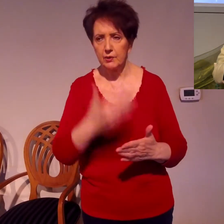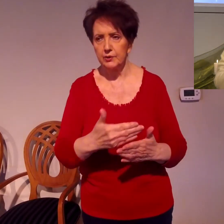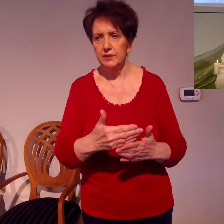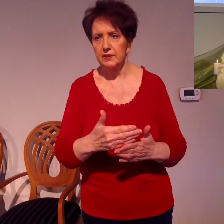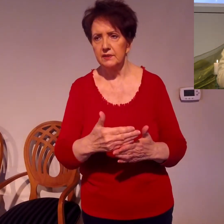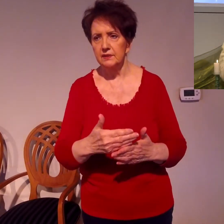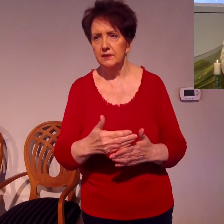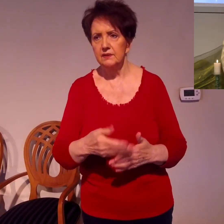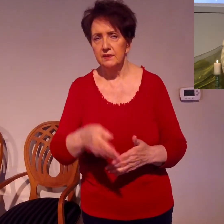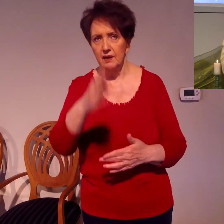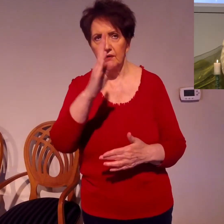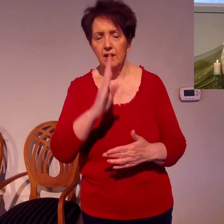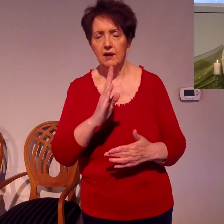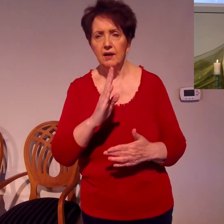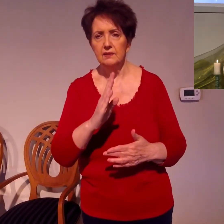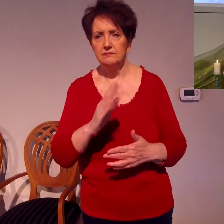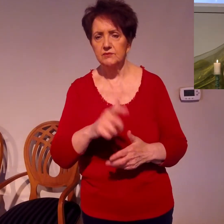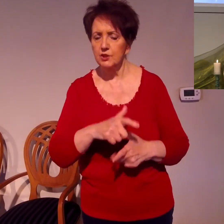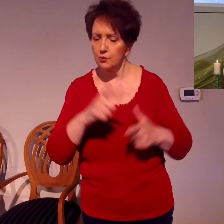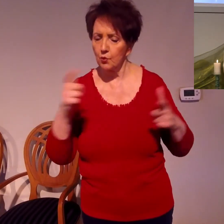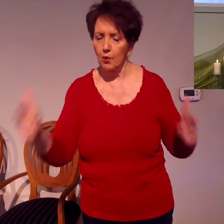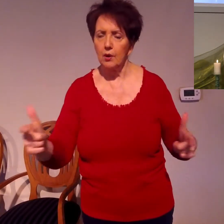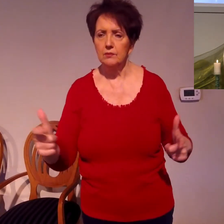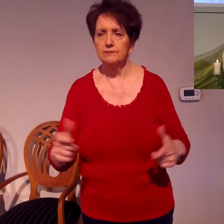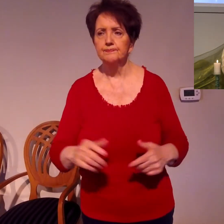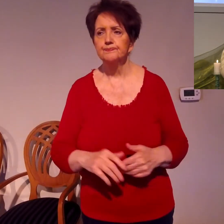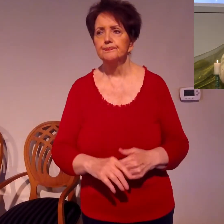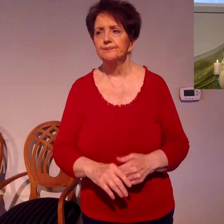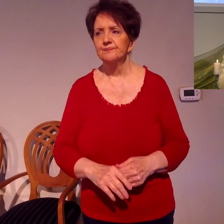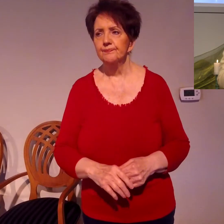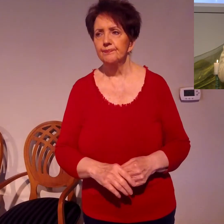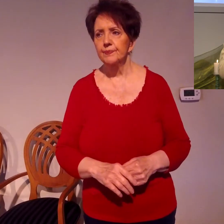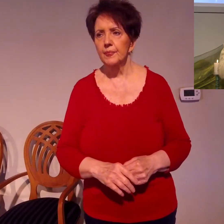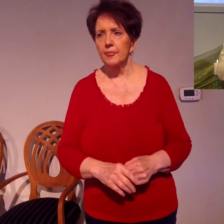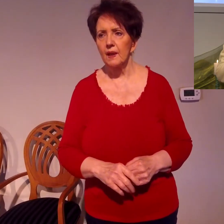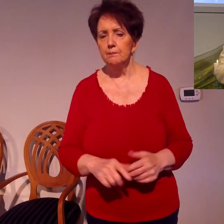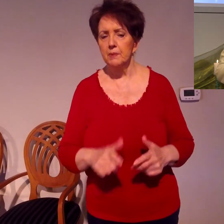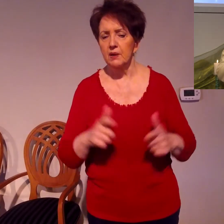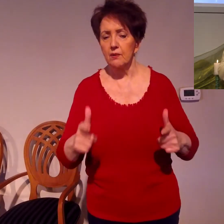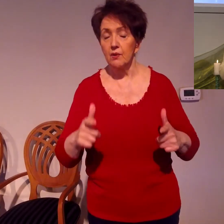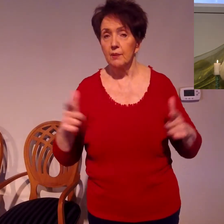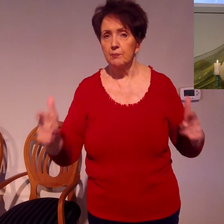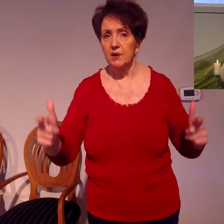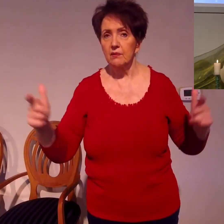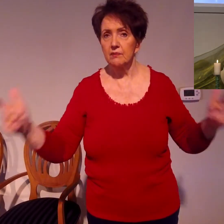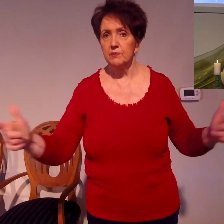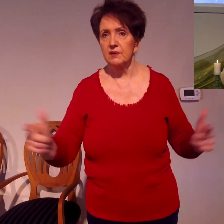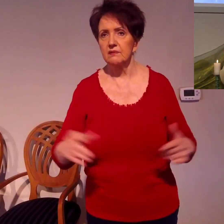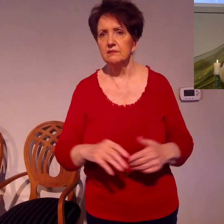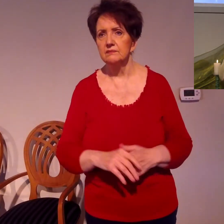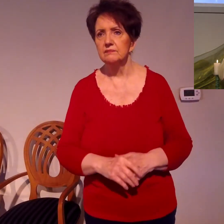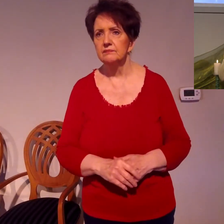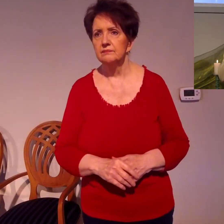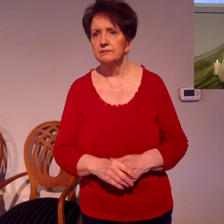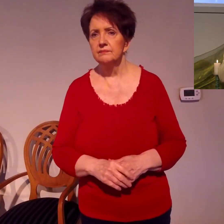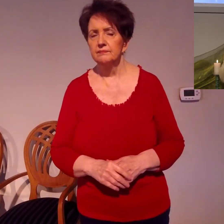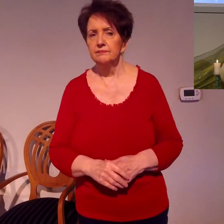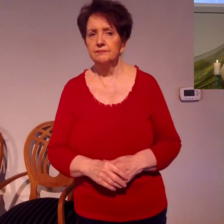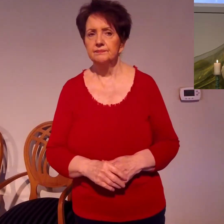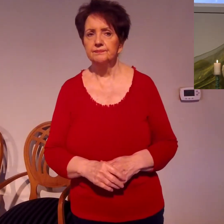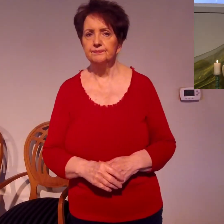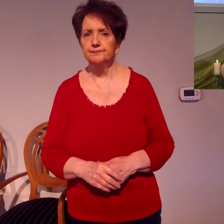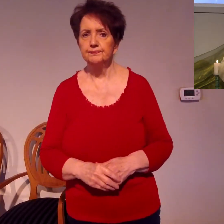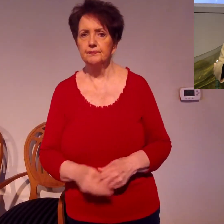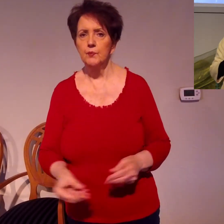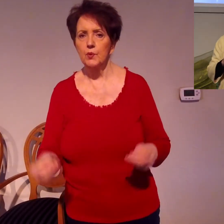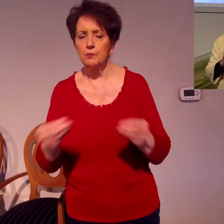this God, that which we're aware of, can get bigger and more substance and experience in